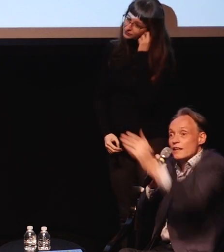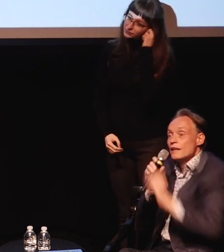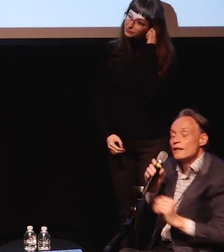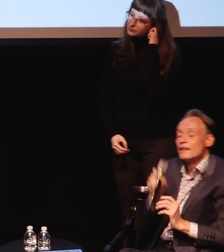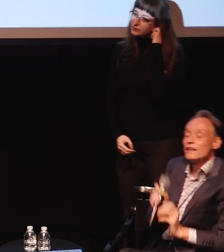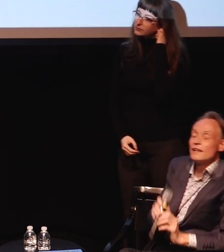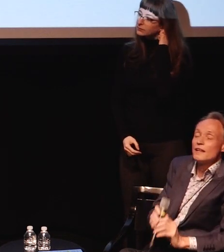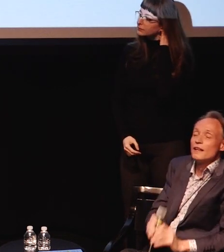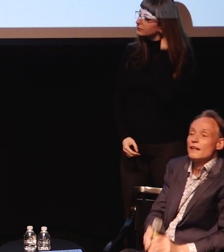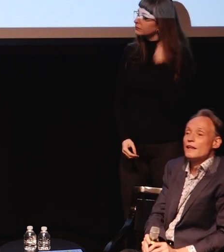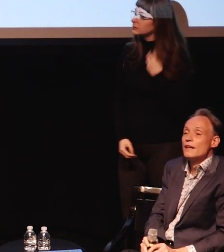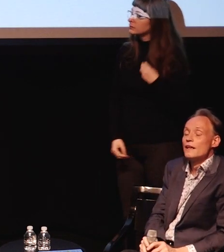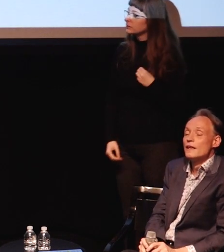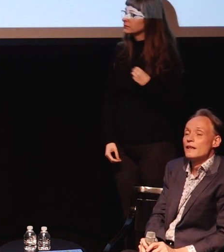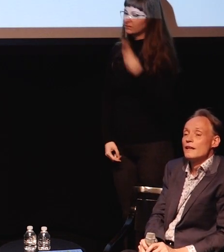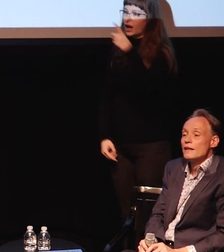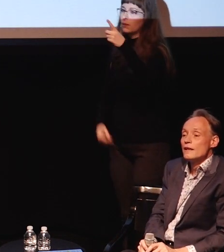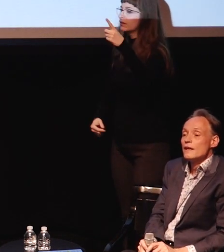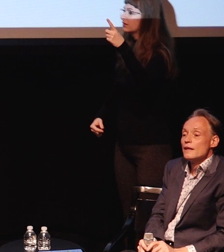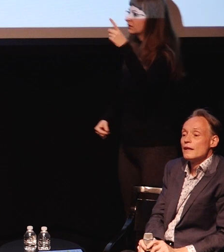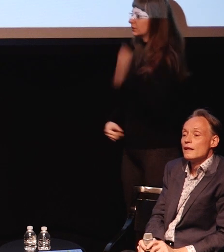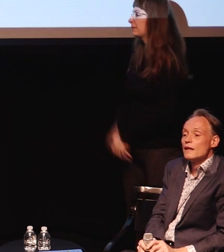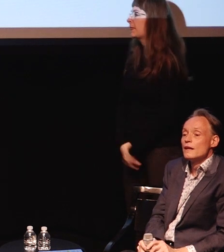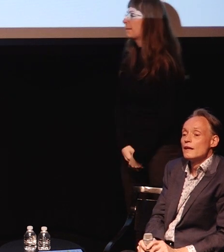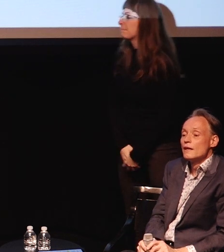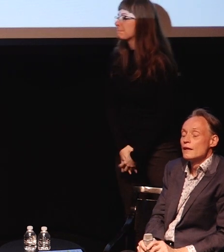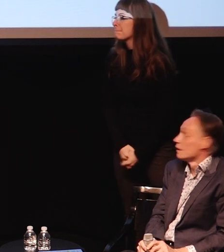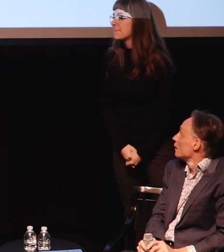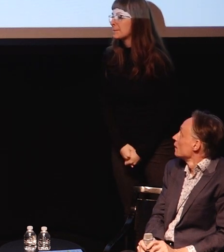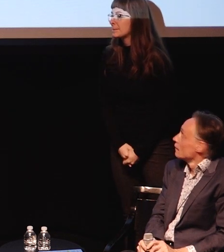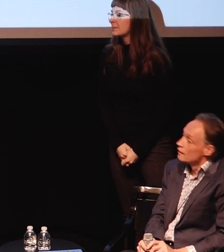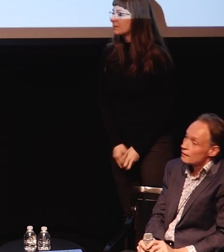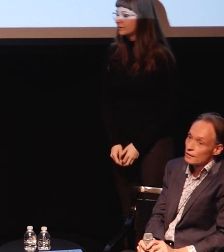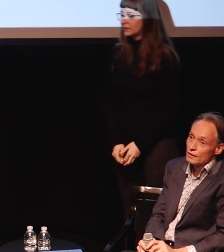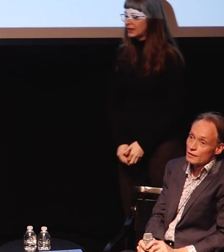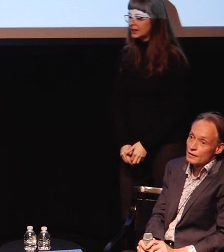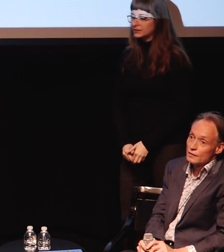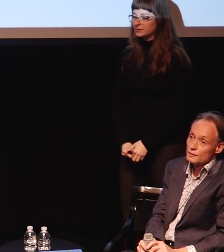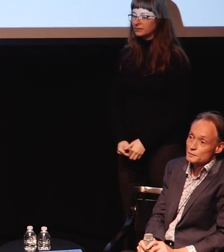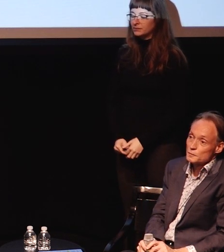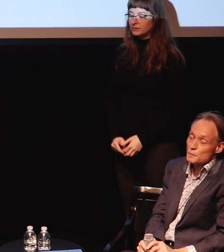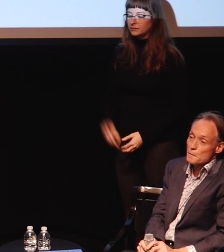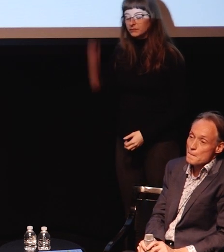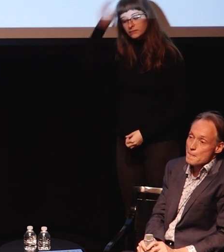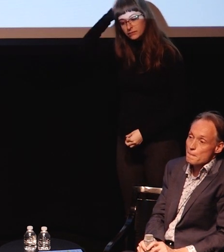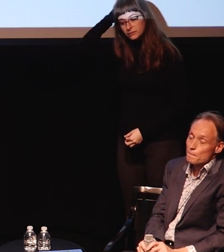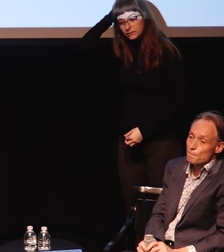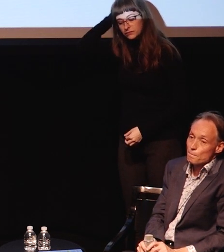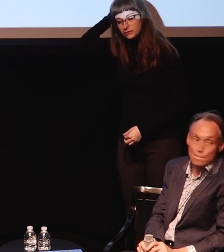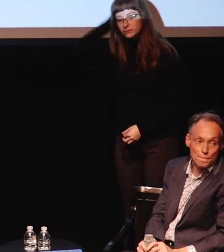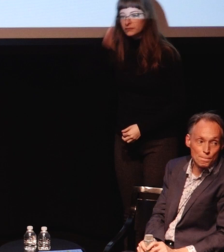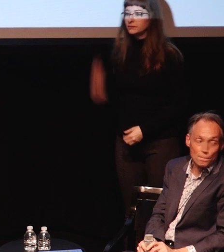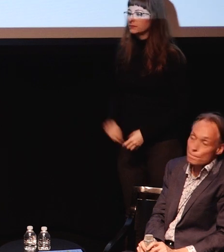of the brilliant things of this film is how there are moments in the close-ups of stillness, and you see what the characters, and you can connect